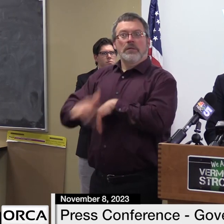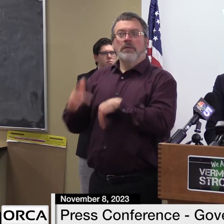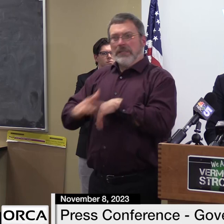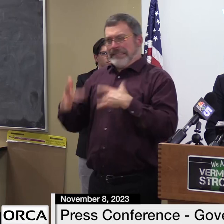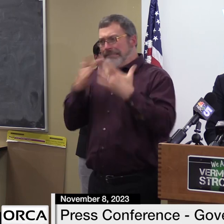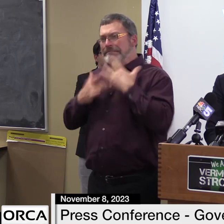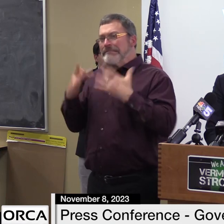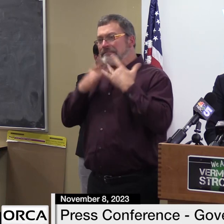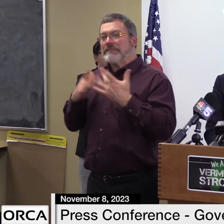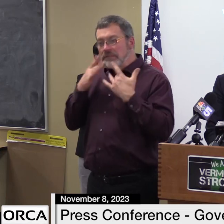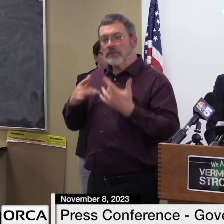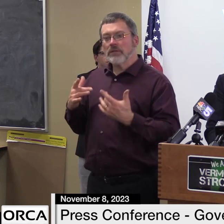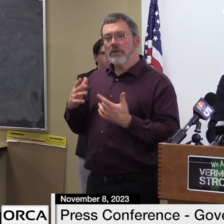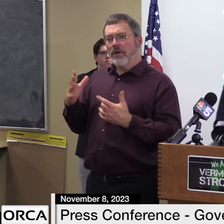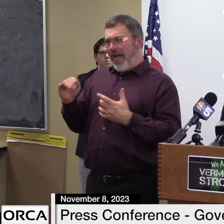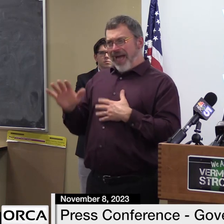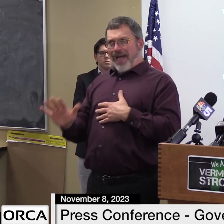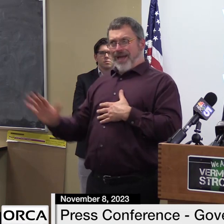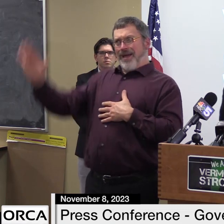different options in different areas.